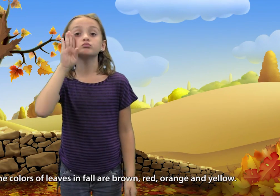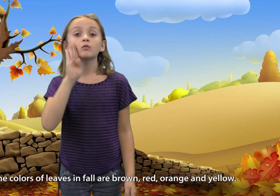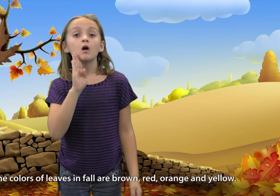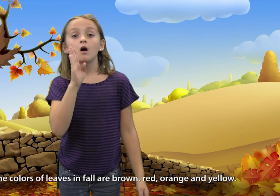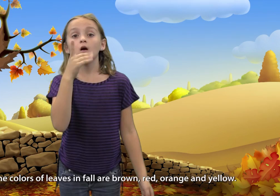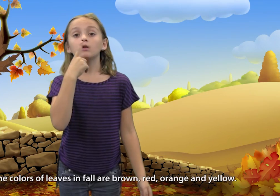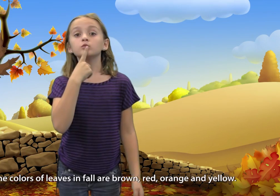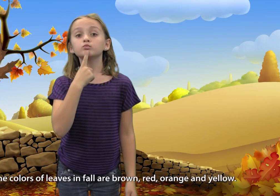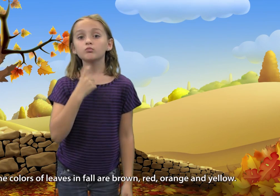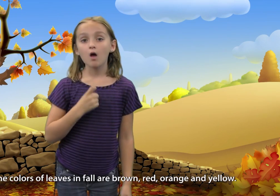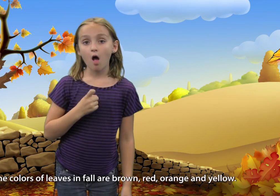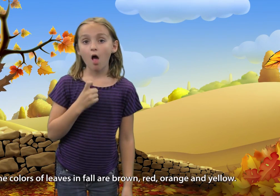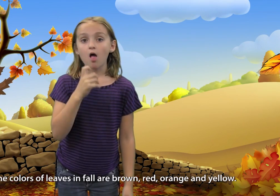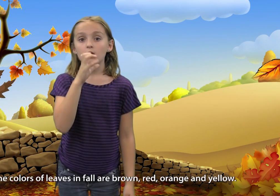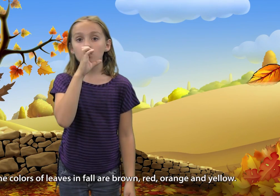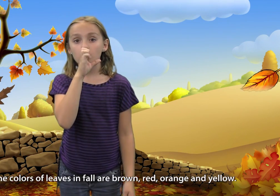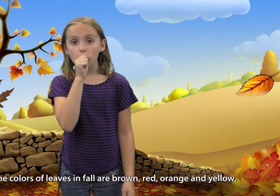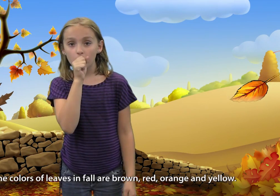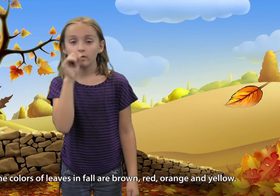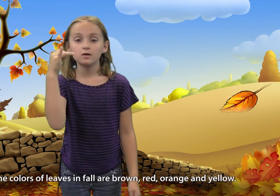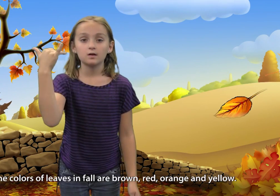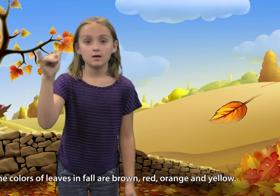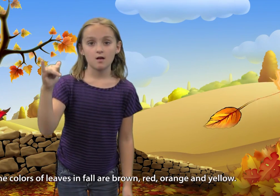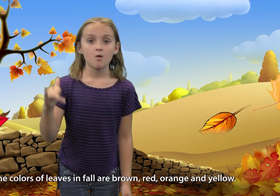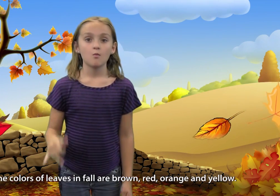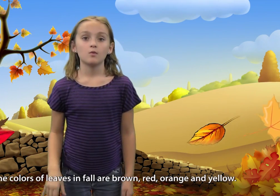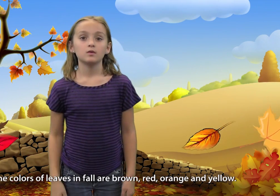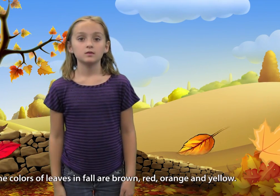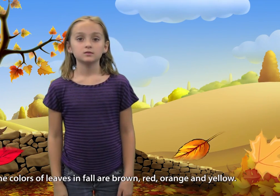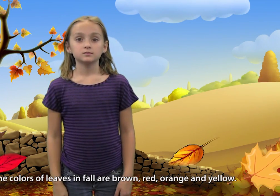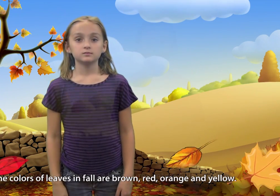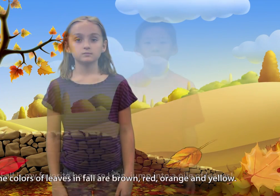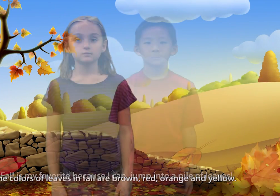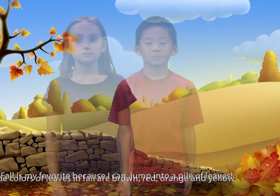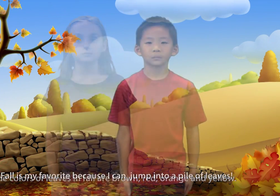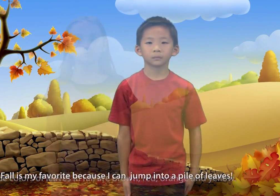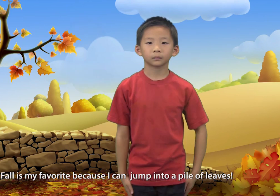are brown, red, orange, and yellow.